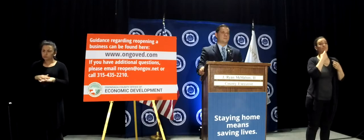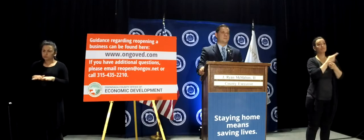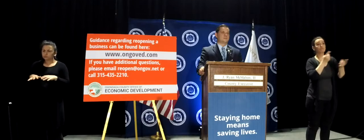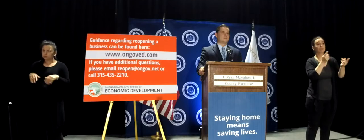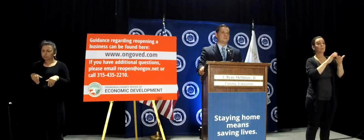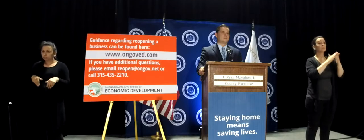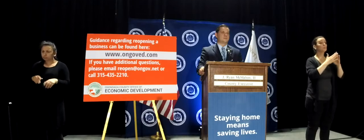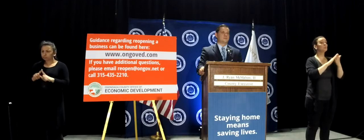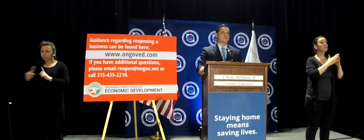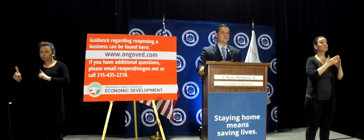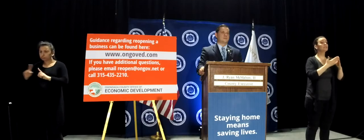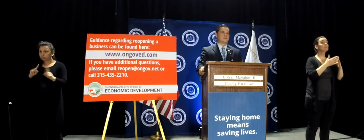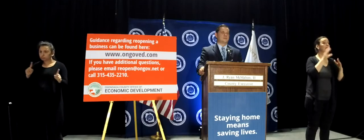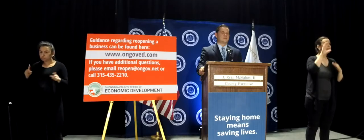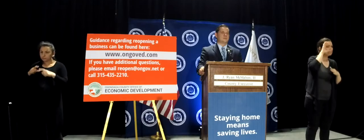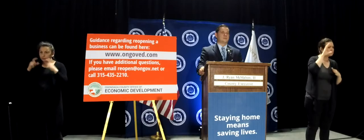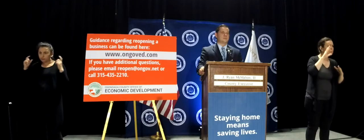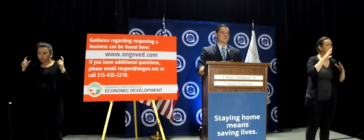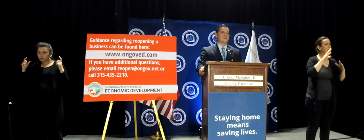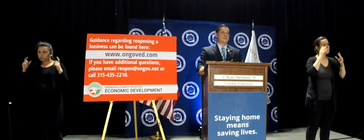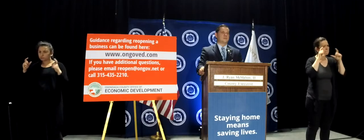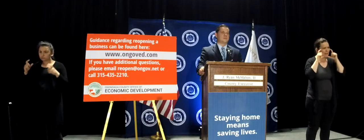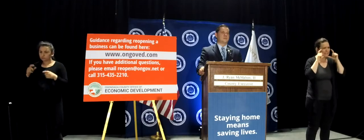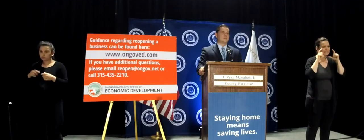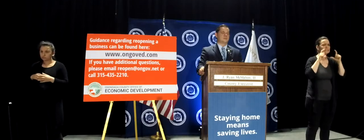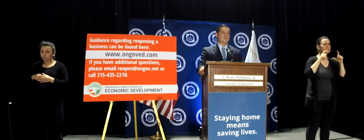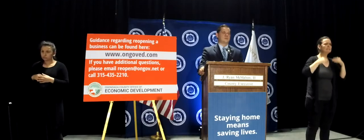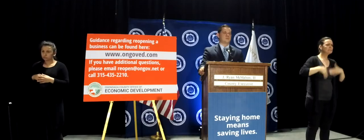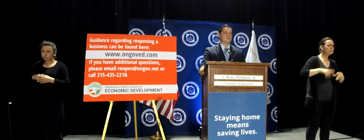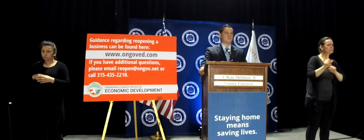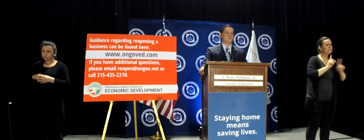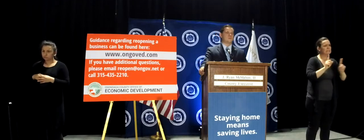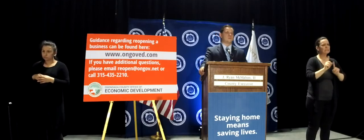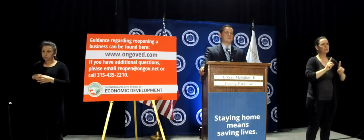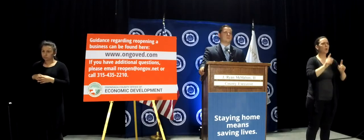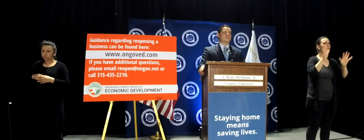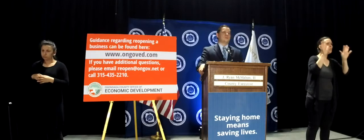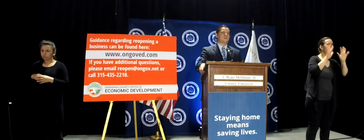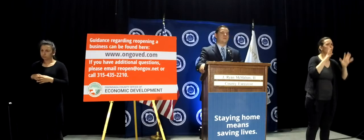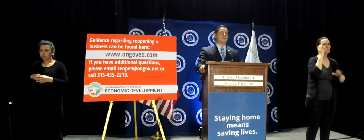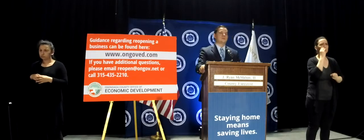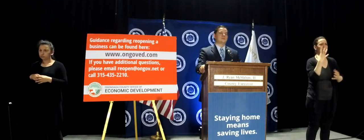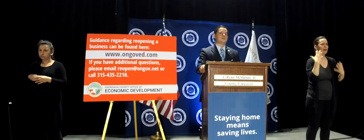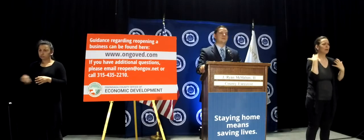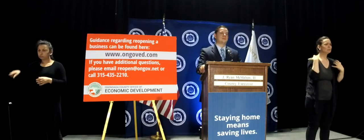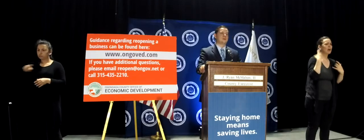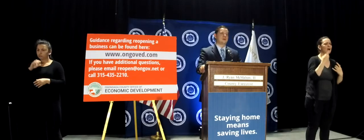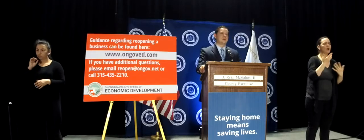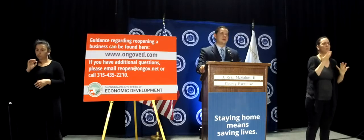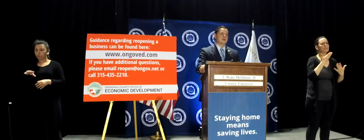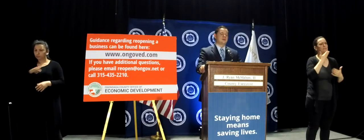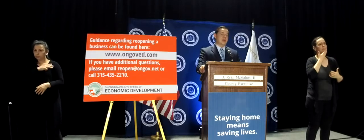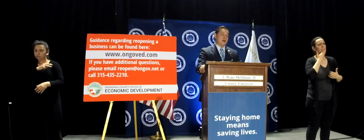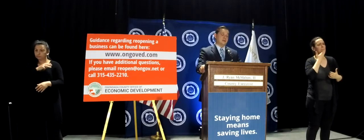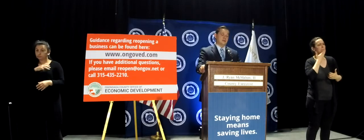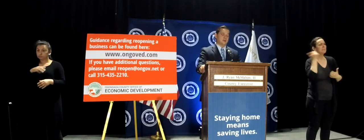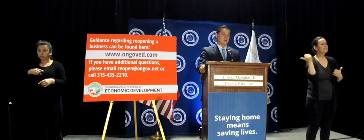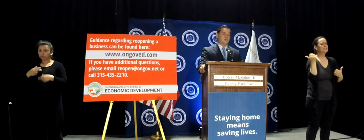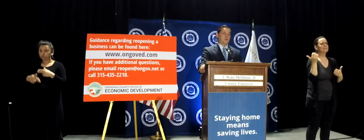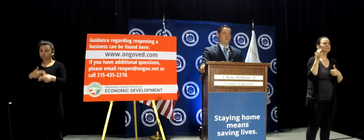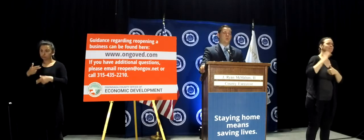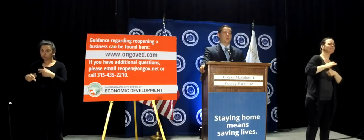into and continue this nice weather week? What can you tell them about the best case scenario if we just all keep doing this?